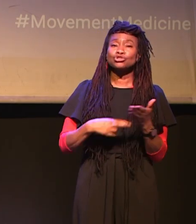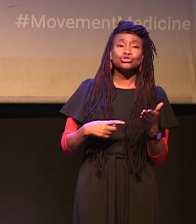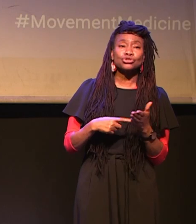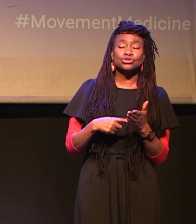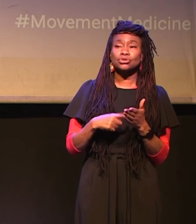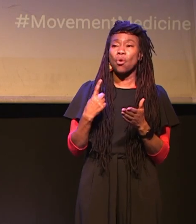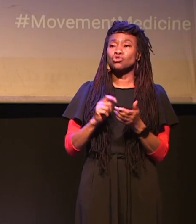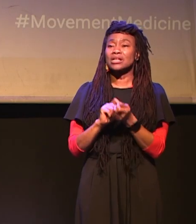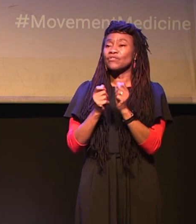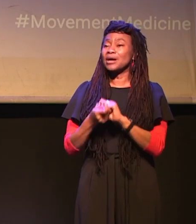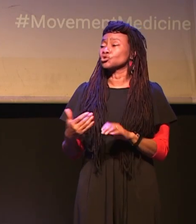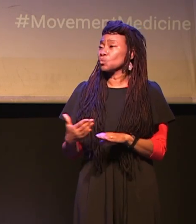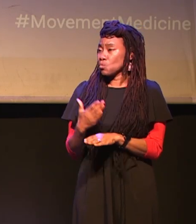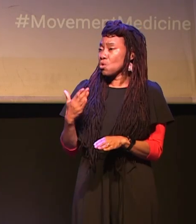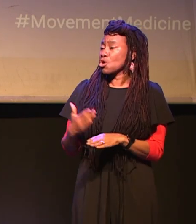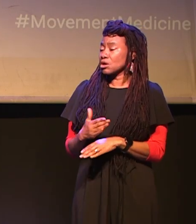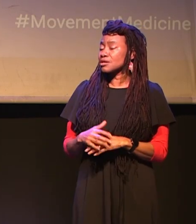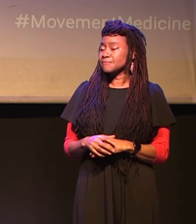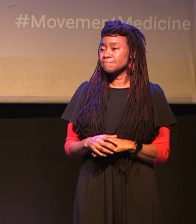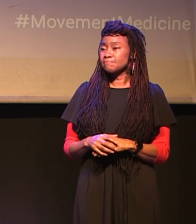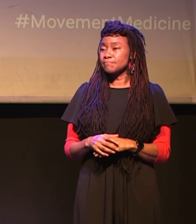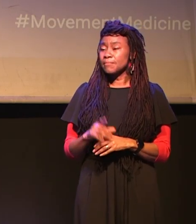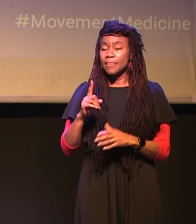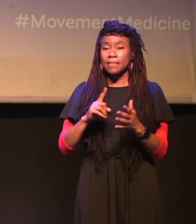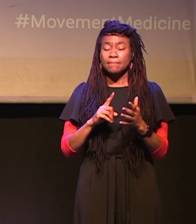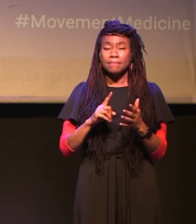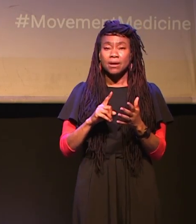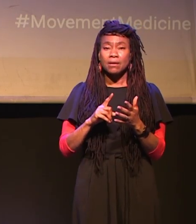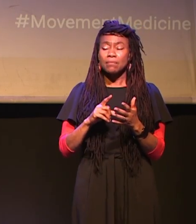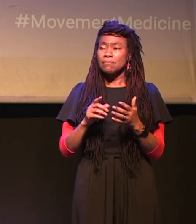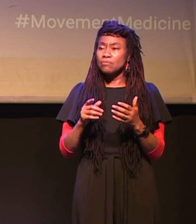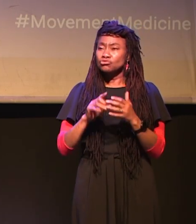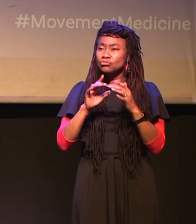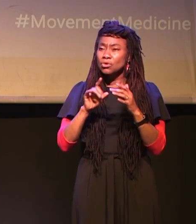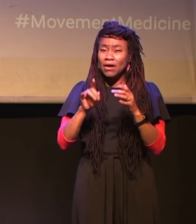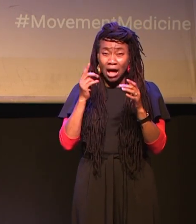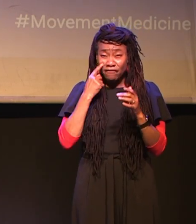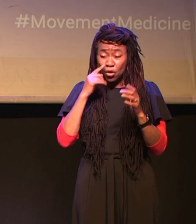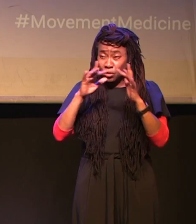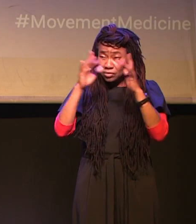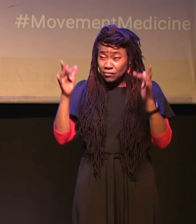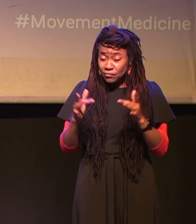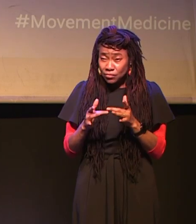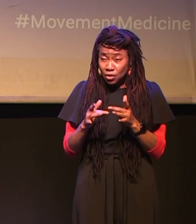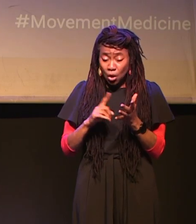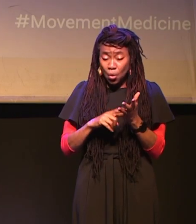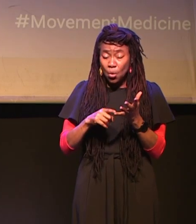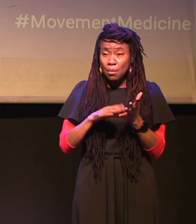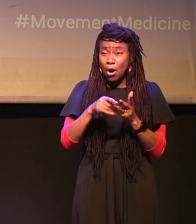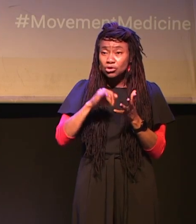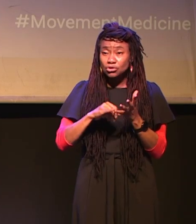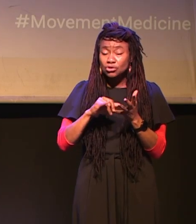embodied transformation work. And then Lumos Transforms, if you go on their website, are offering up to